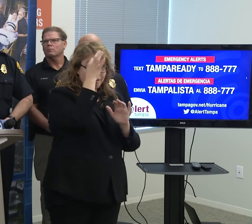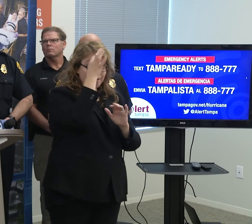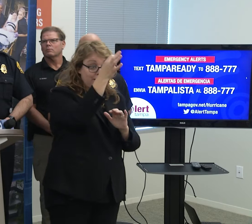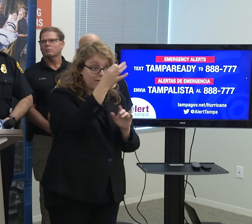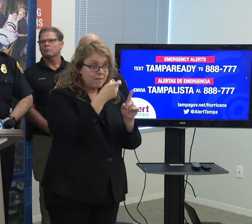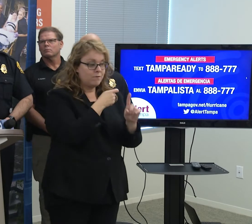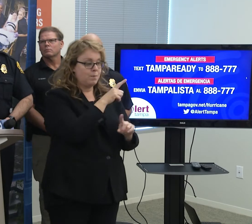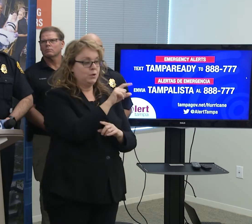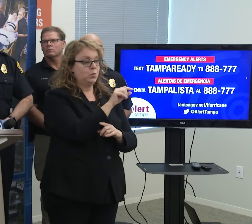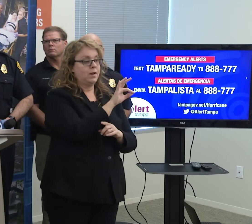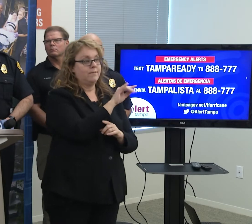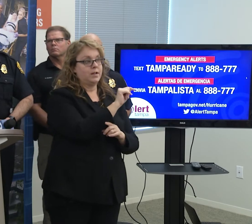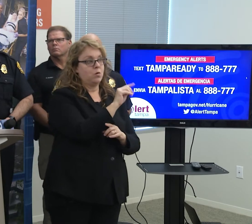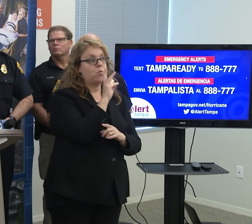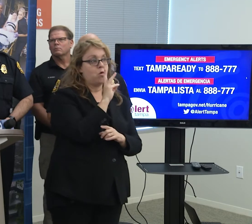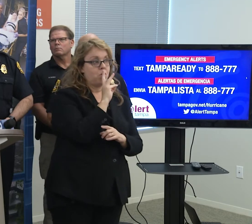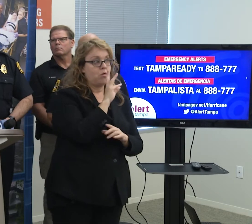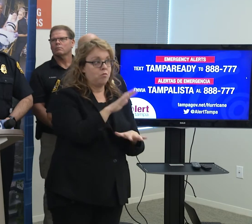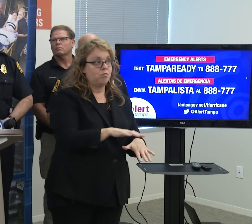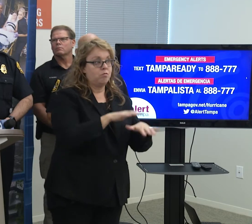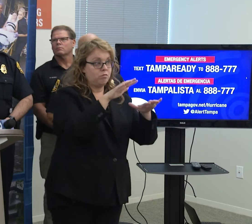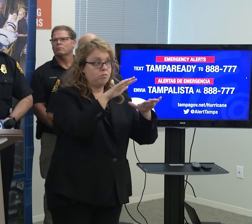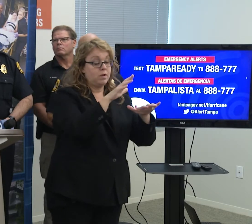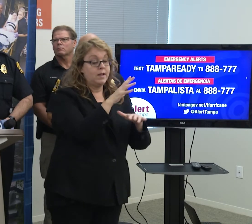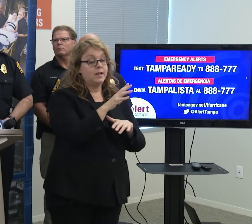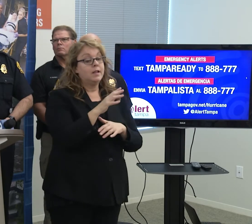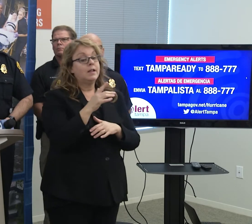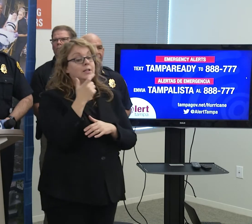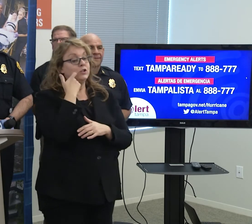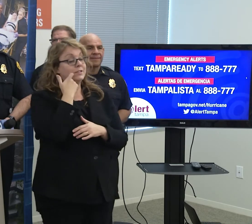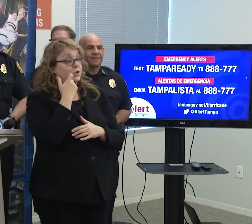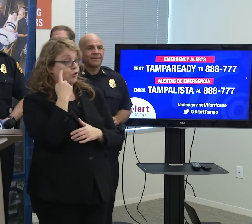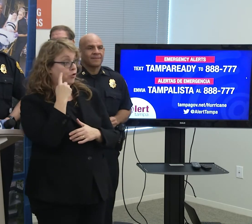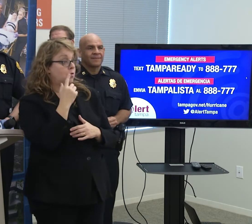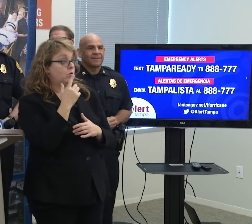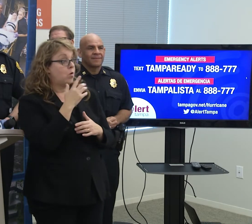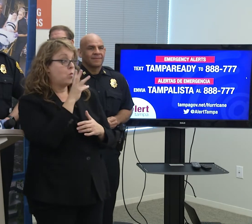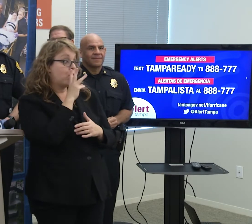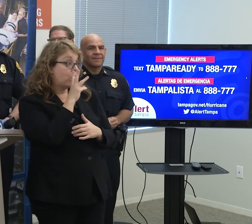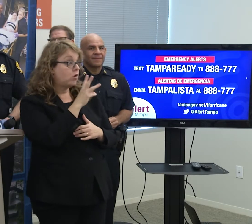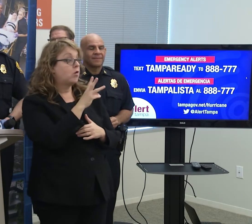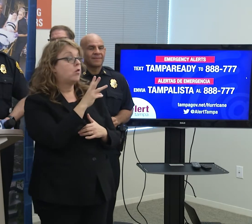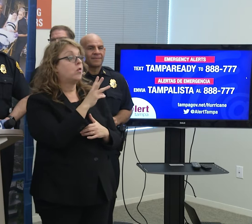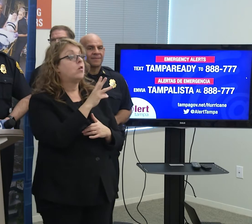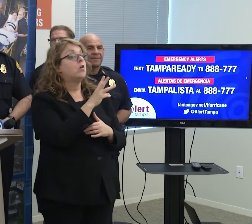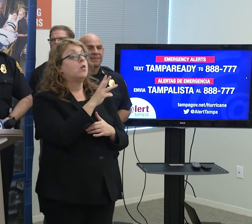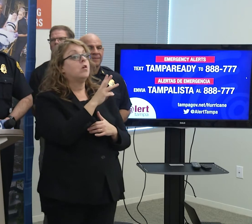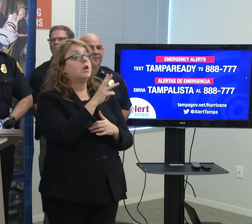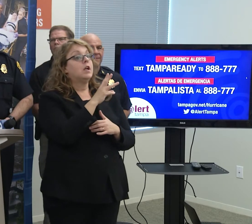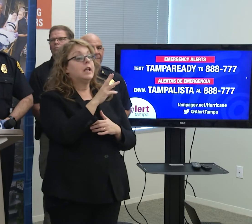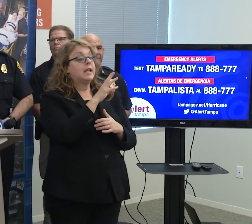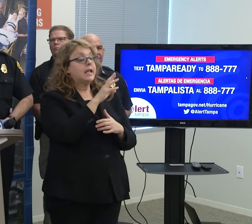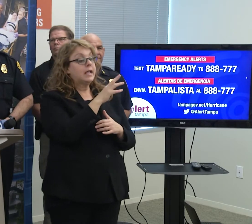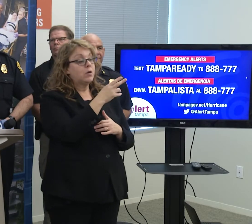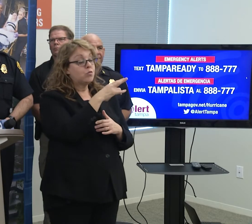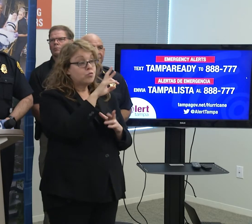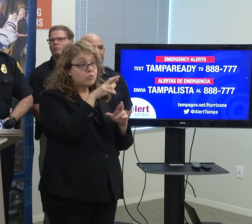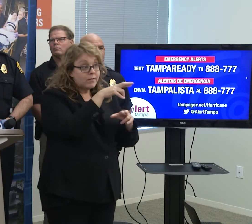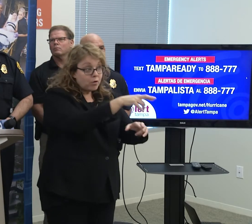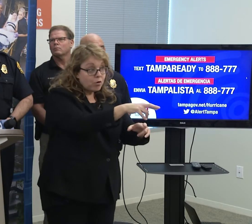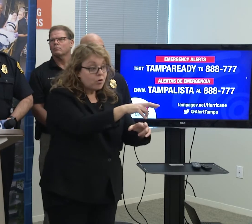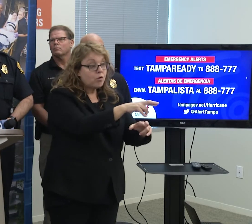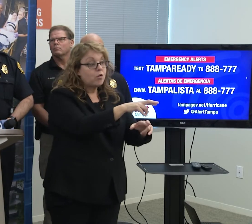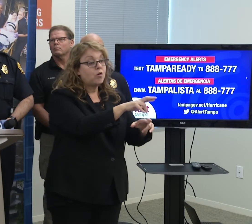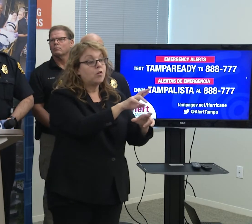about 20 feet of water. And as Chief Dugan said, we lost water. Water came down the Hillsborough River and actually